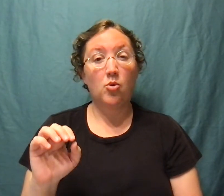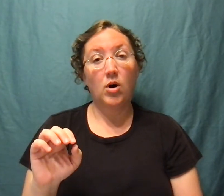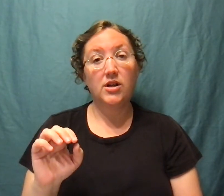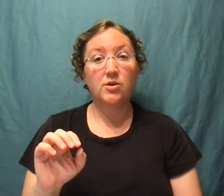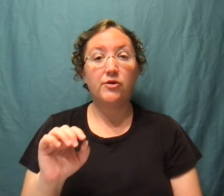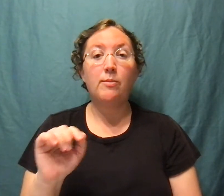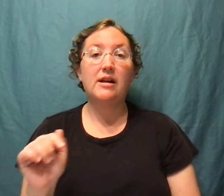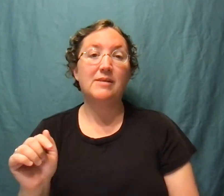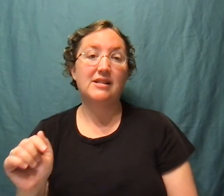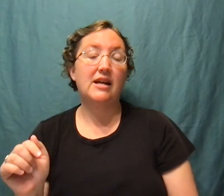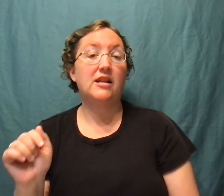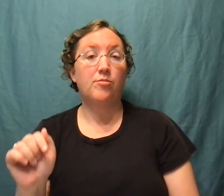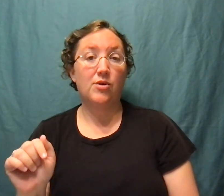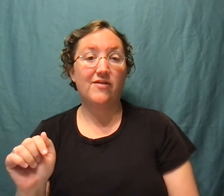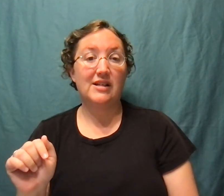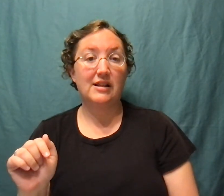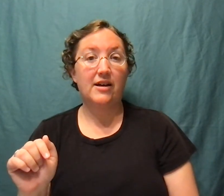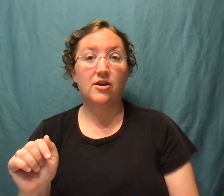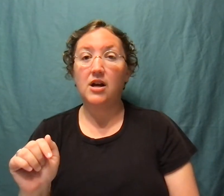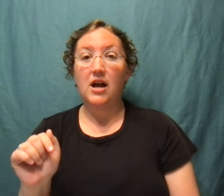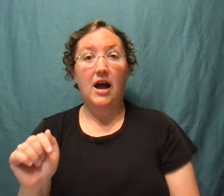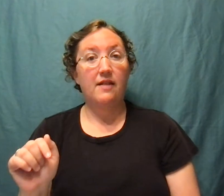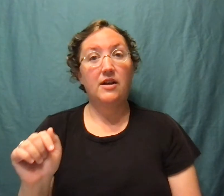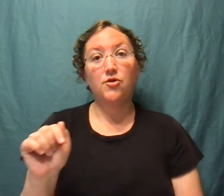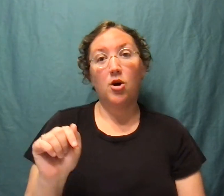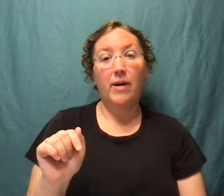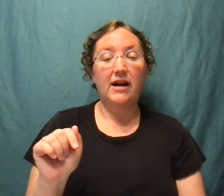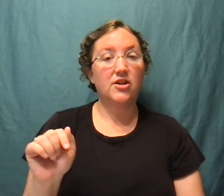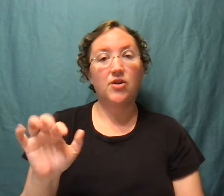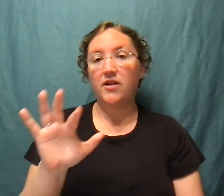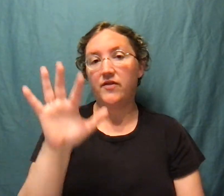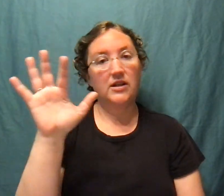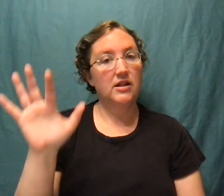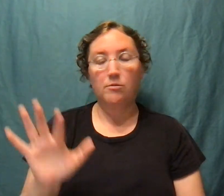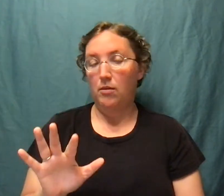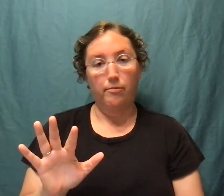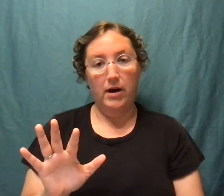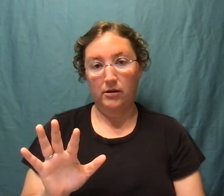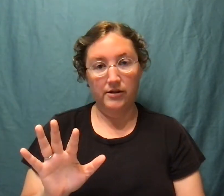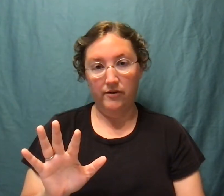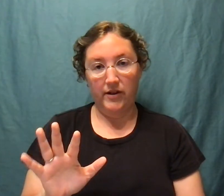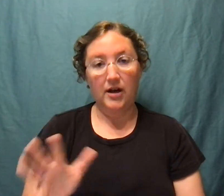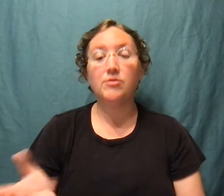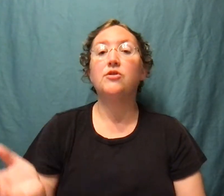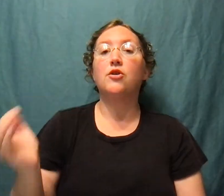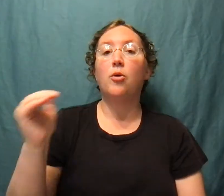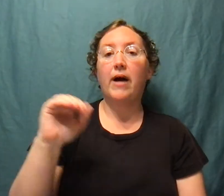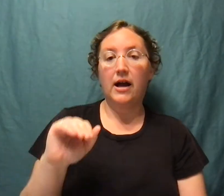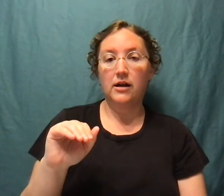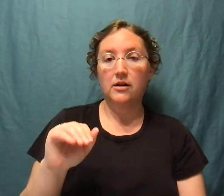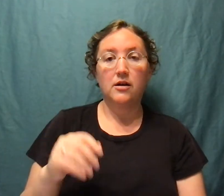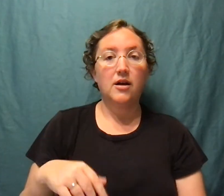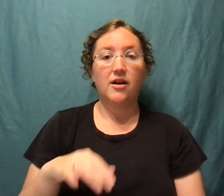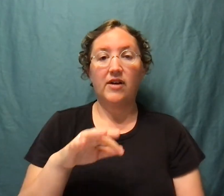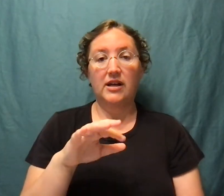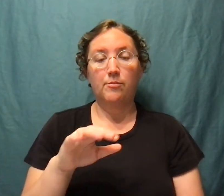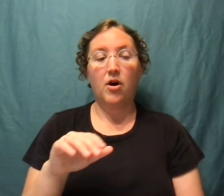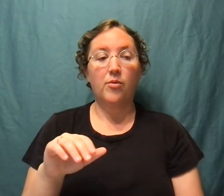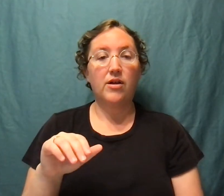was. So if you made a mistake in the previous letter and then you go back and try and fix it, it muddles everything up. So you go back. If I get partway